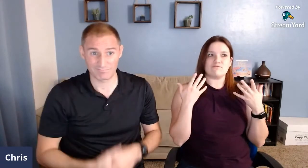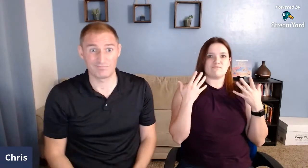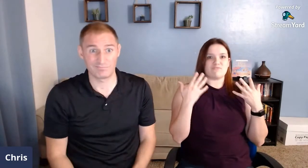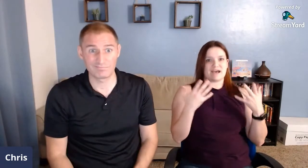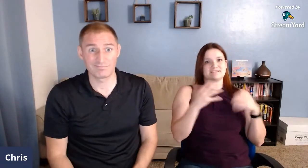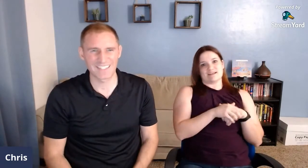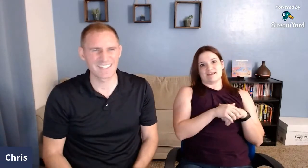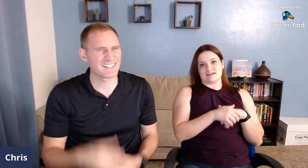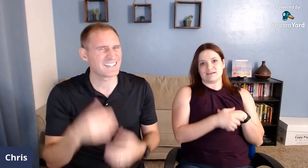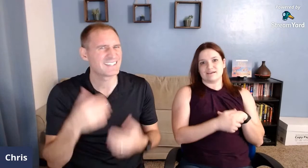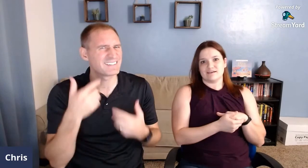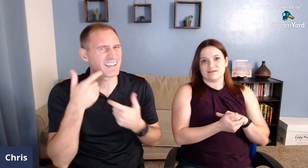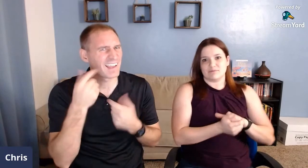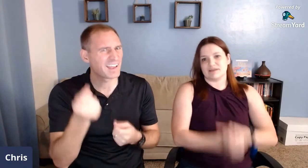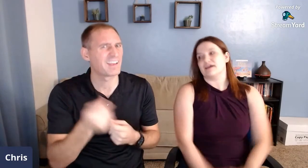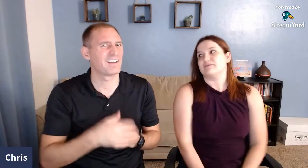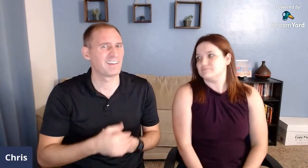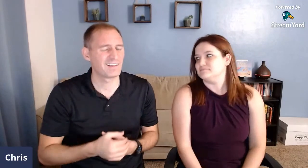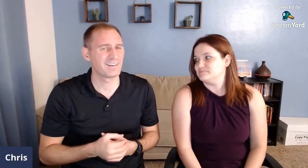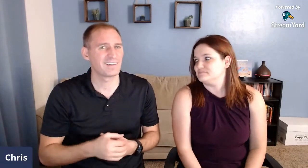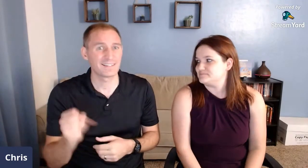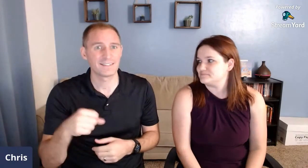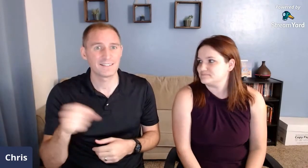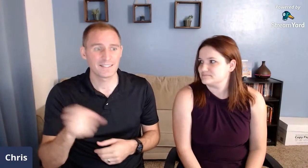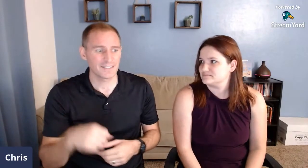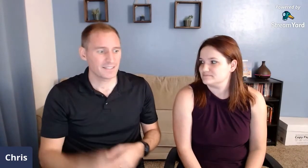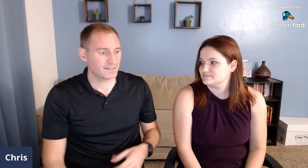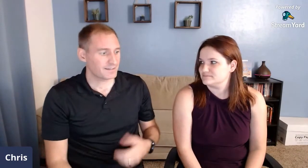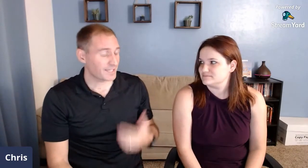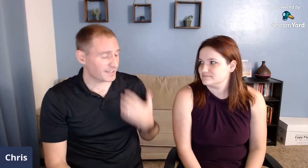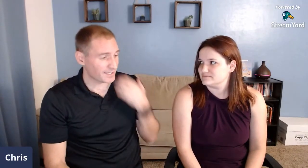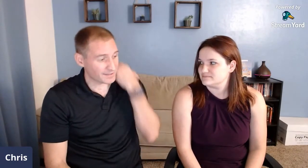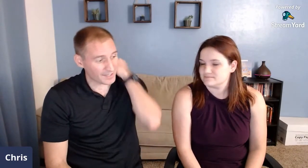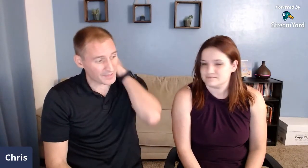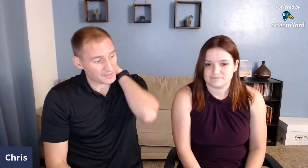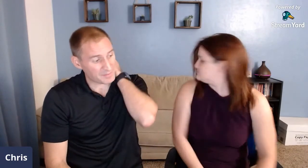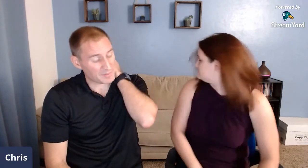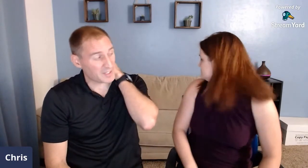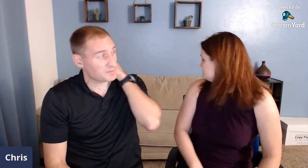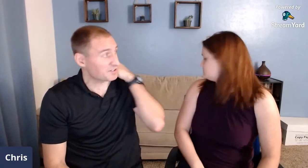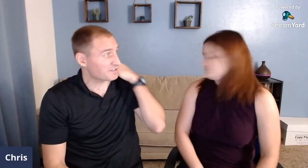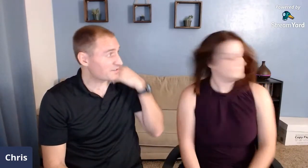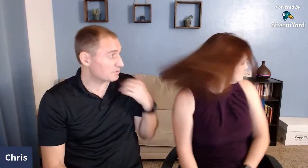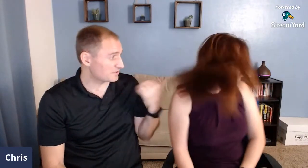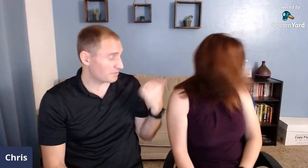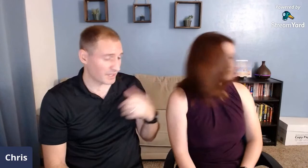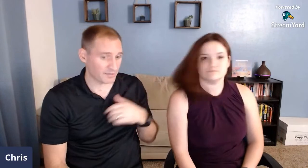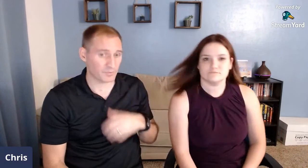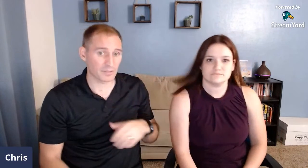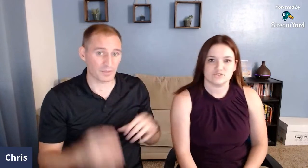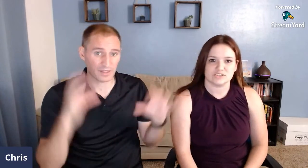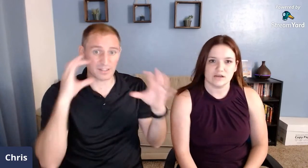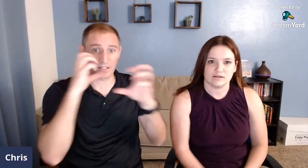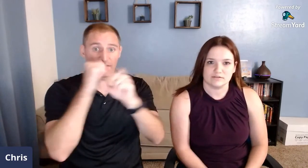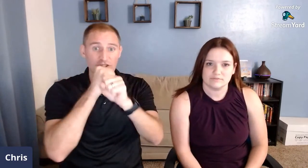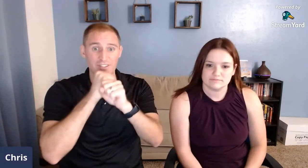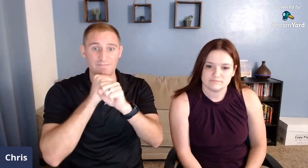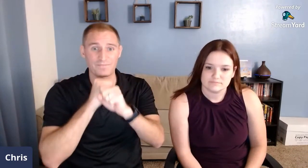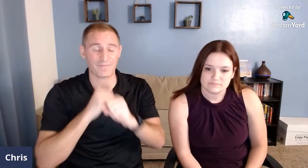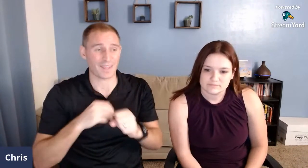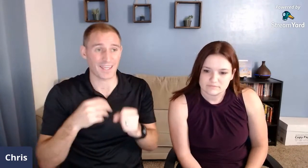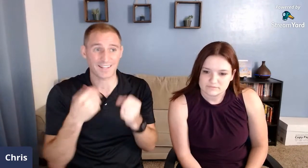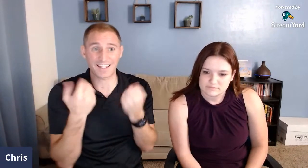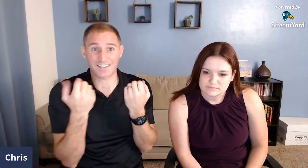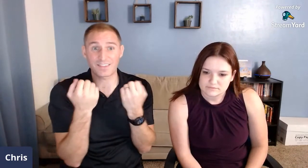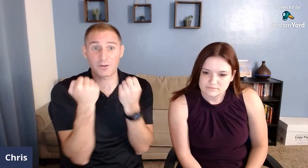so fascinating. But yeah. Mm-hmm. Yeah, and that's been my experience too, was with that one with the tunnel